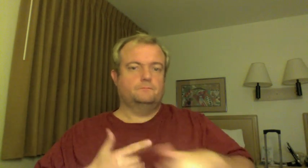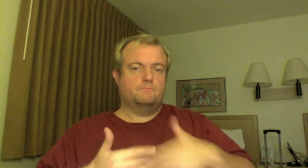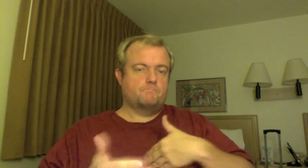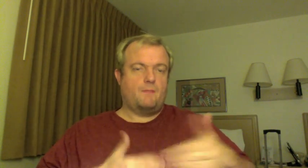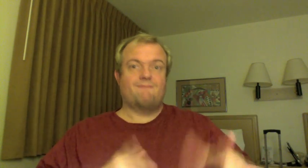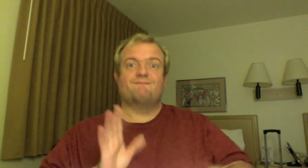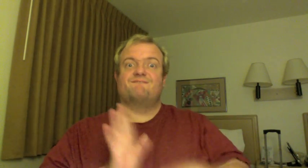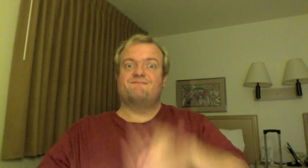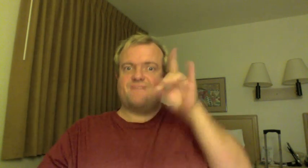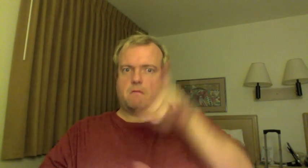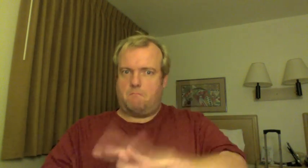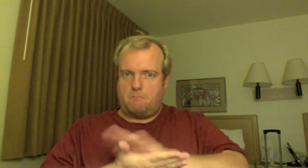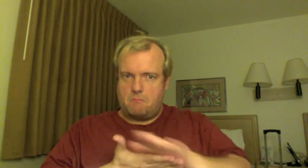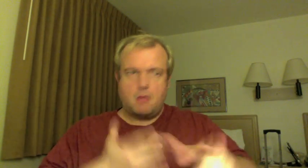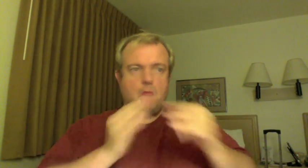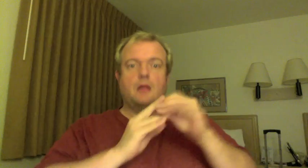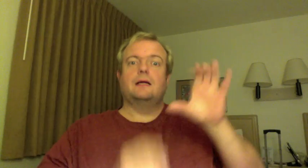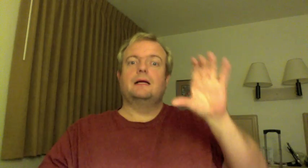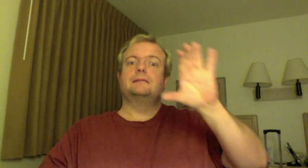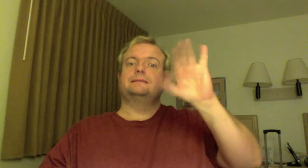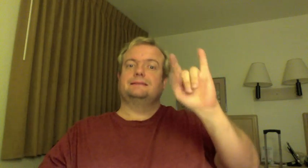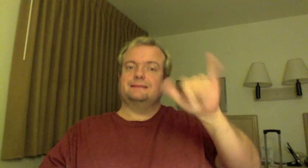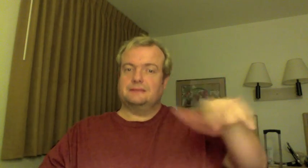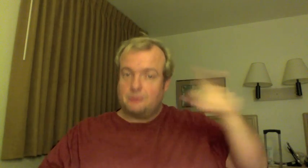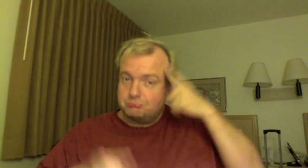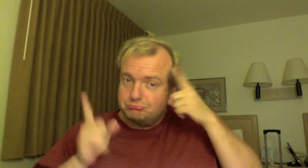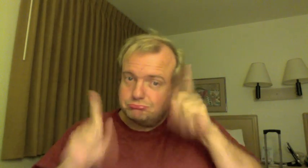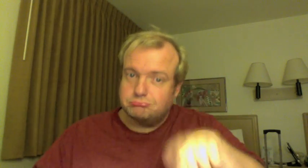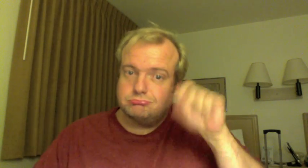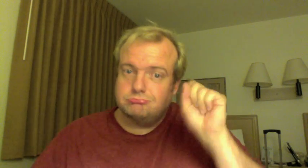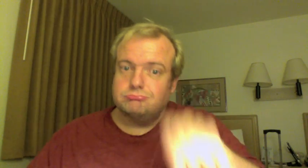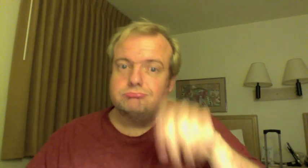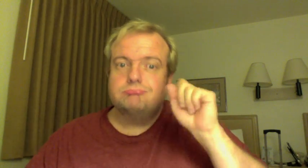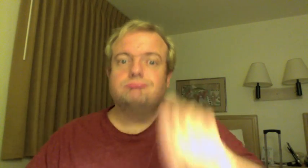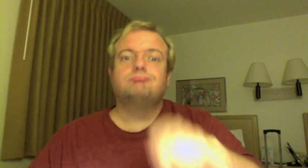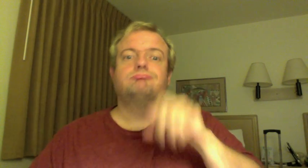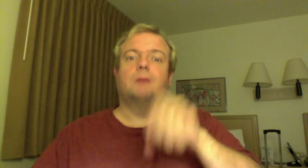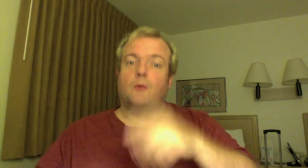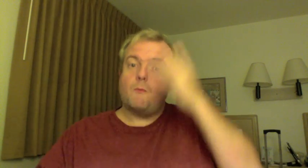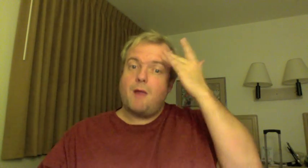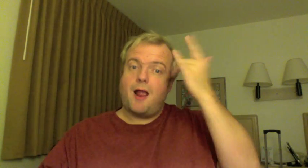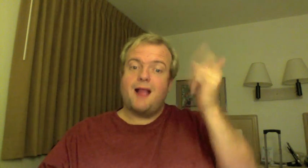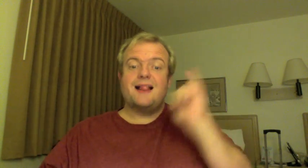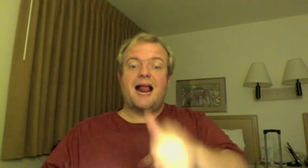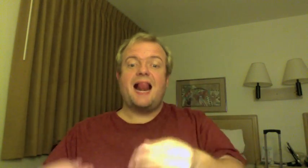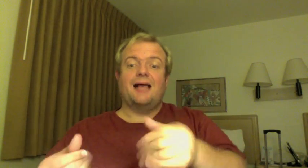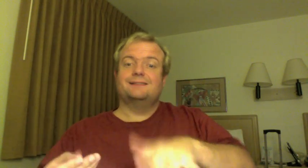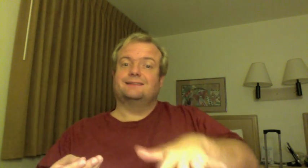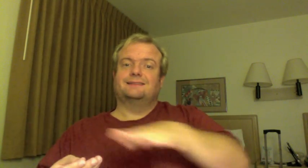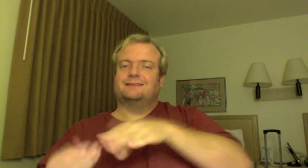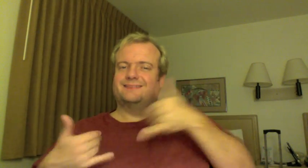I think when the building comes to life, everyone involved will be elated. Personally, I think this is a good